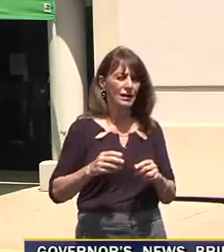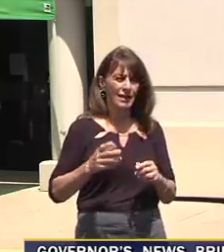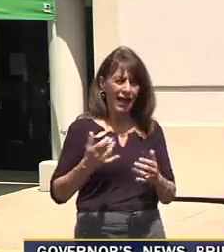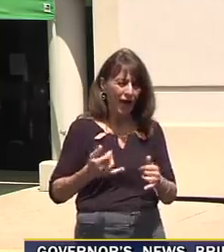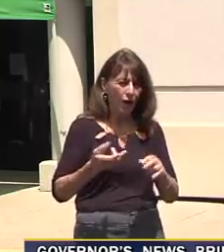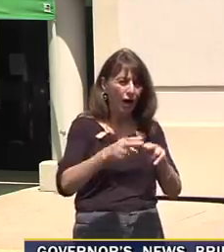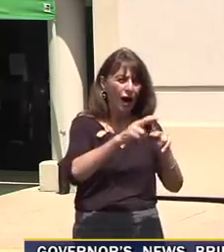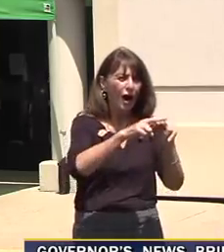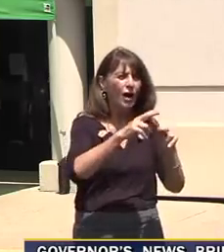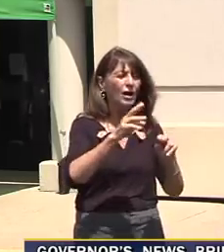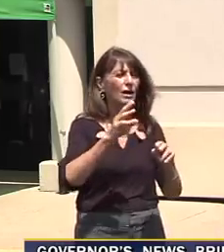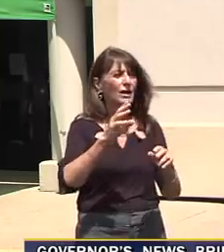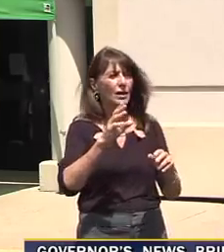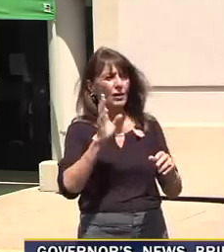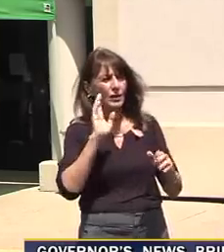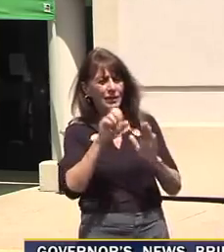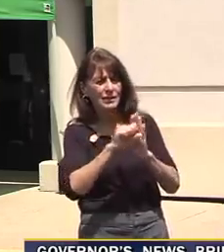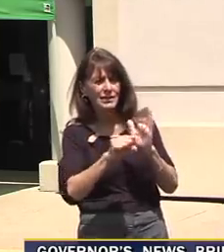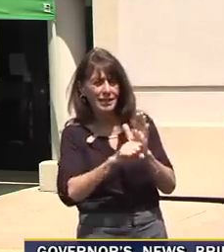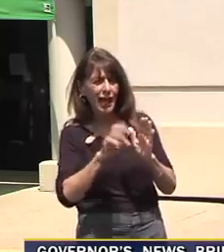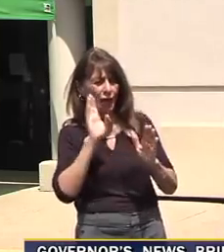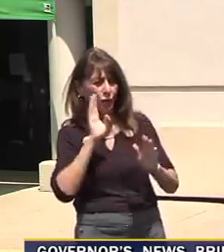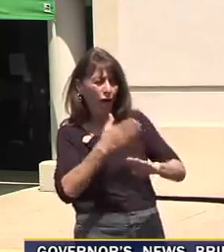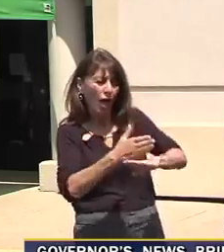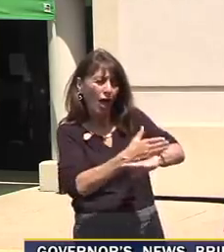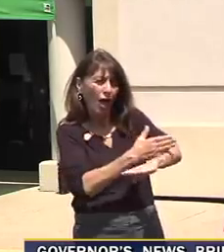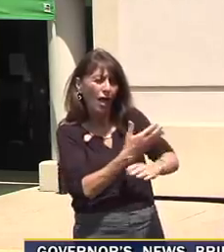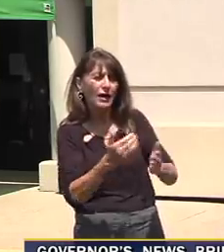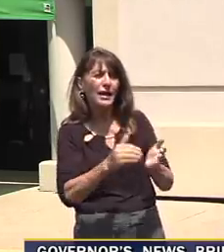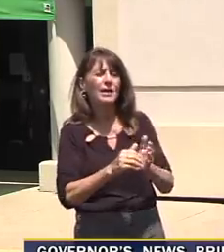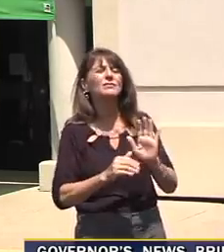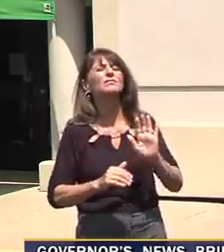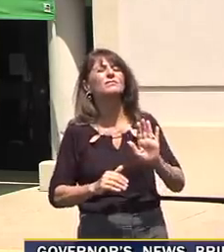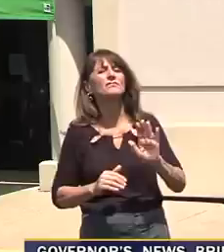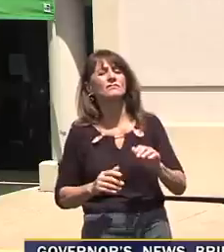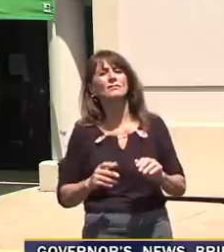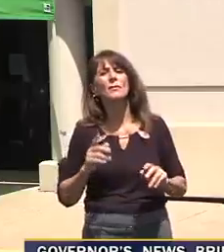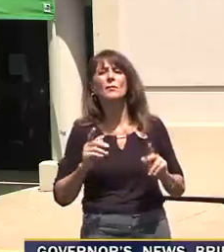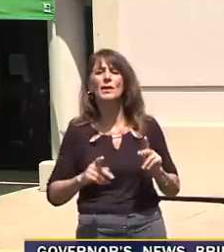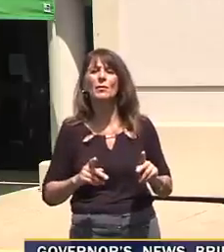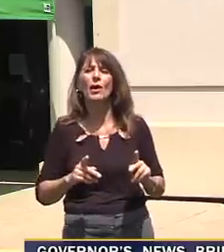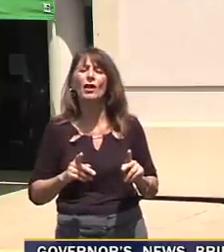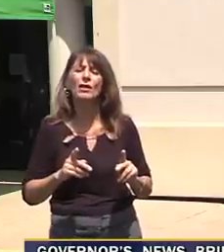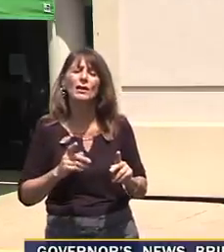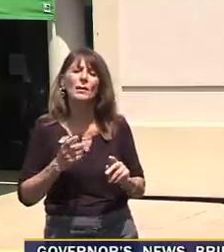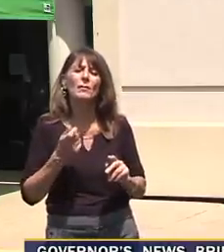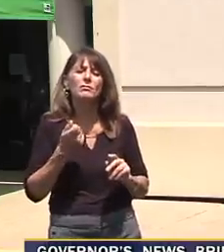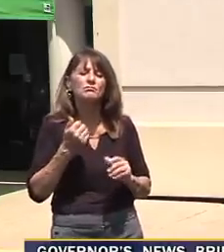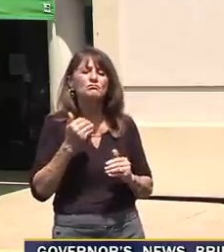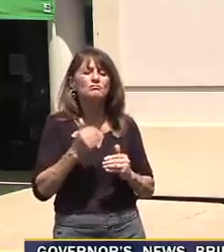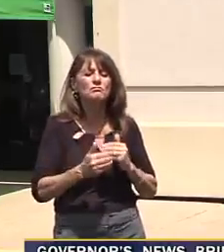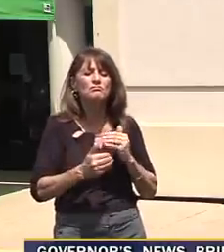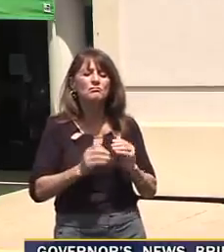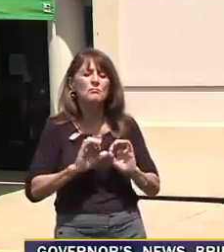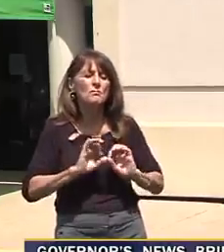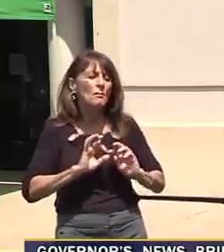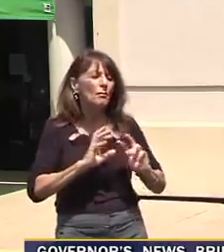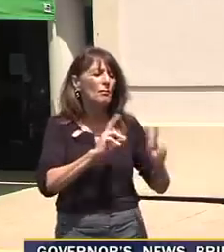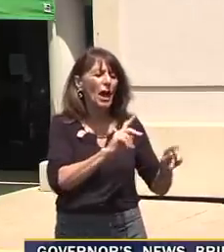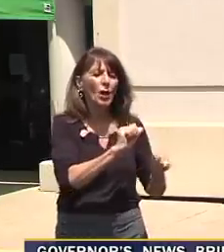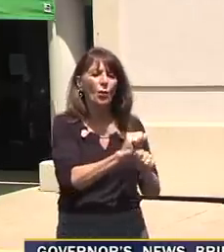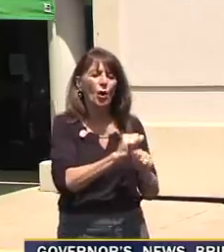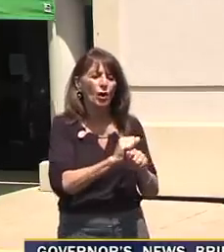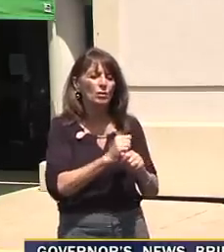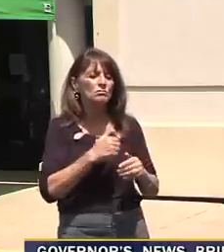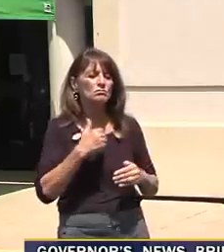or a sign of recovery? And I think people are slowly trouble? getting back to work, and we're doing everything we can to make it easier for them to get back